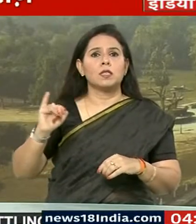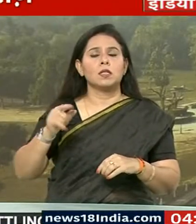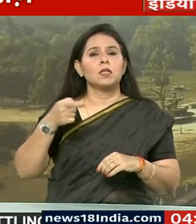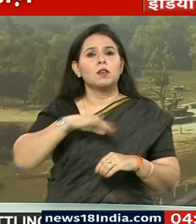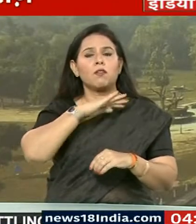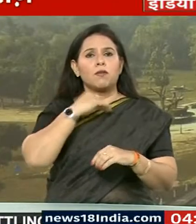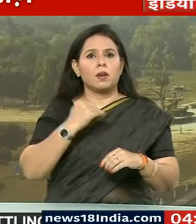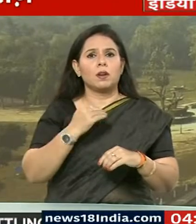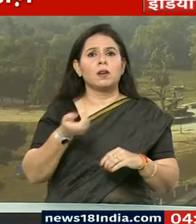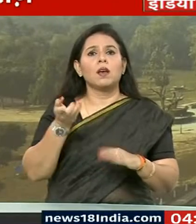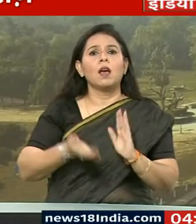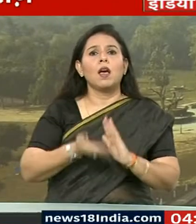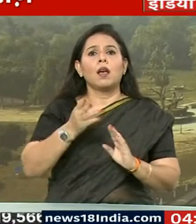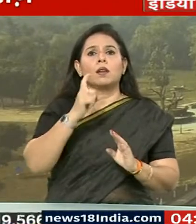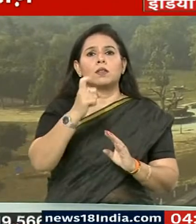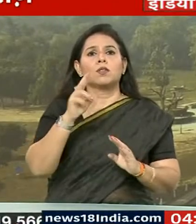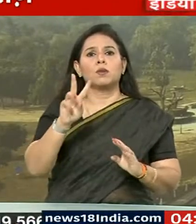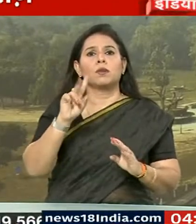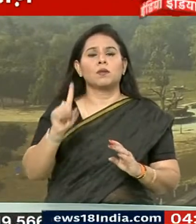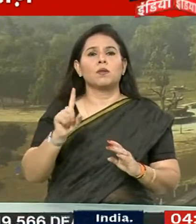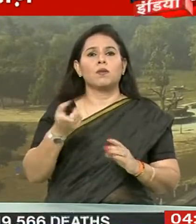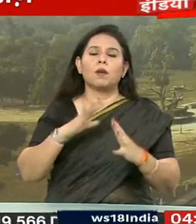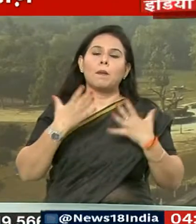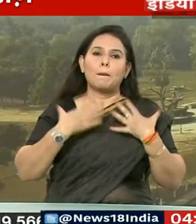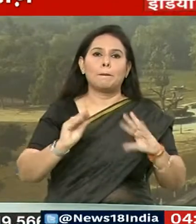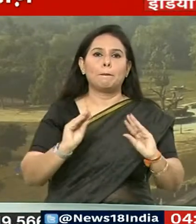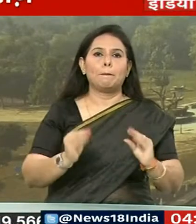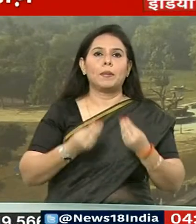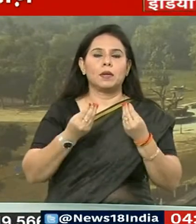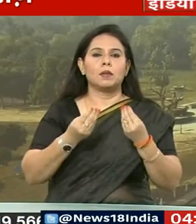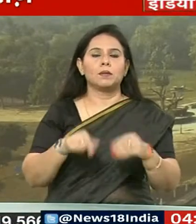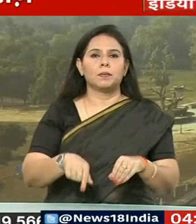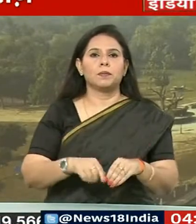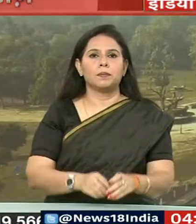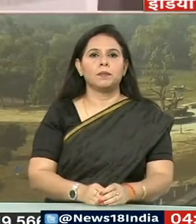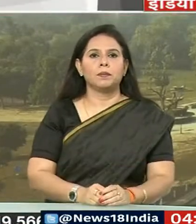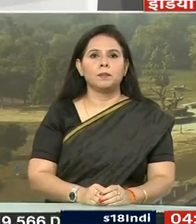19,566 have died and 721 have recovered.